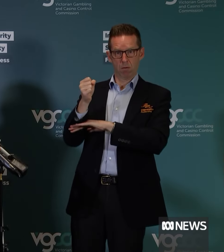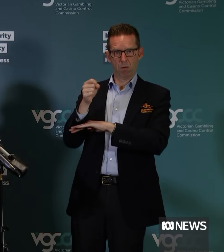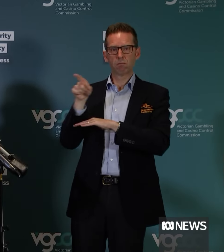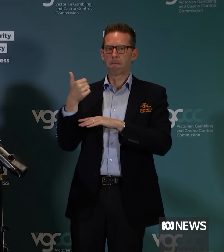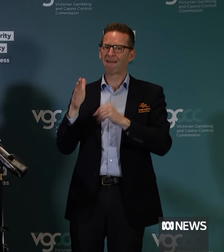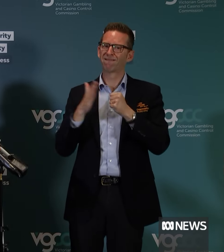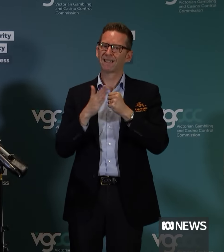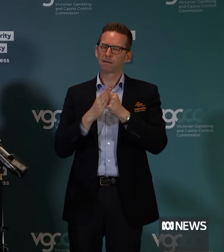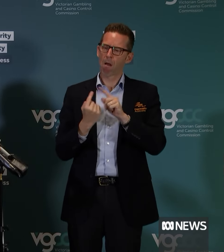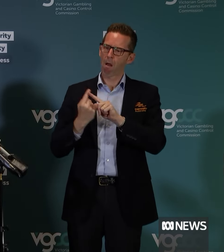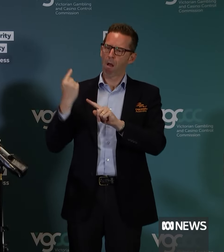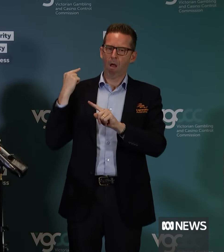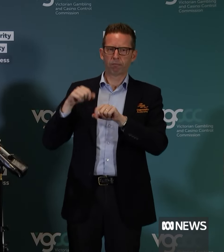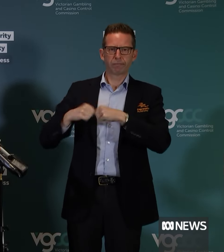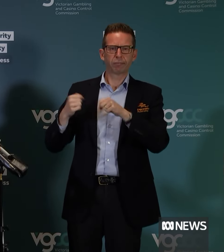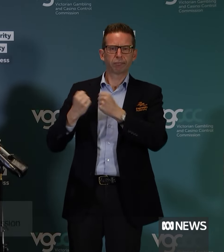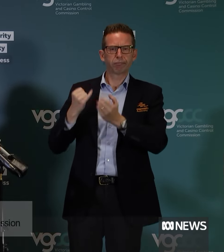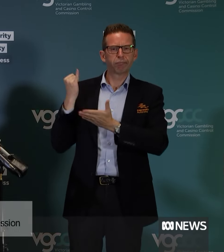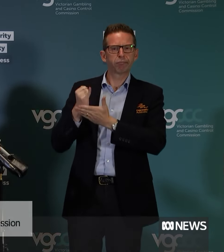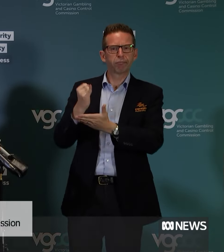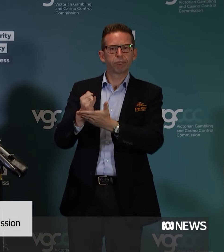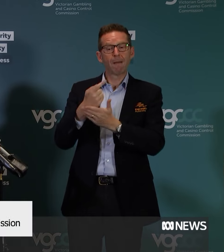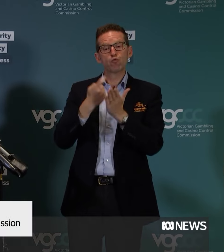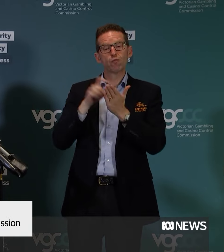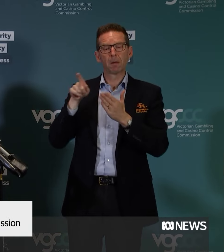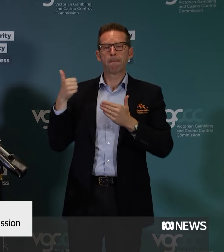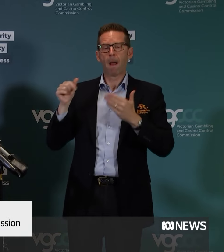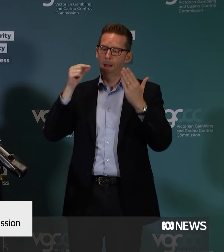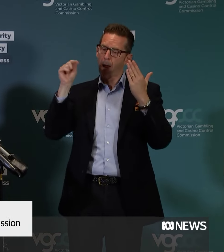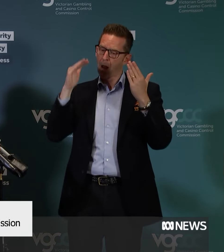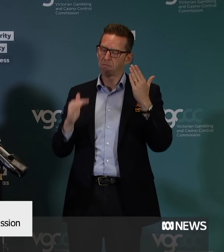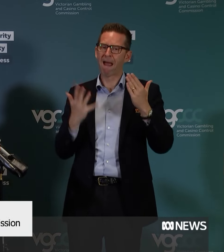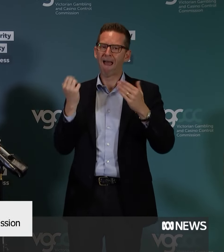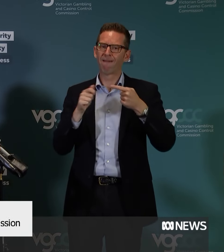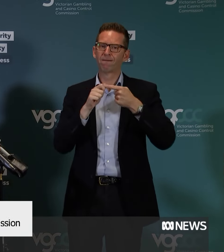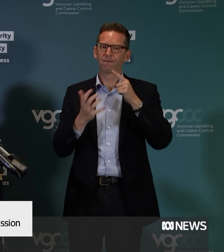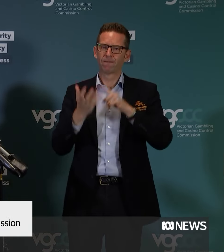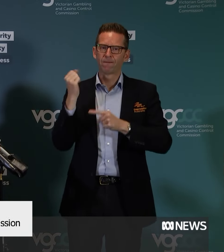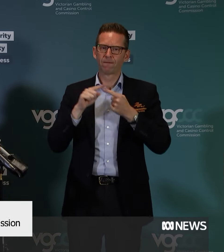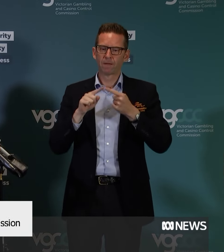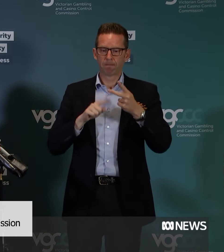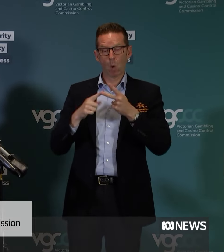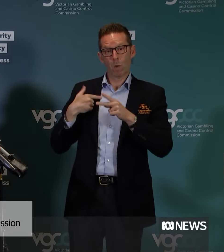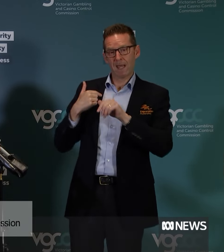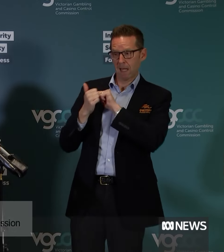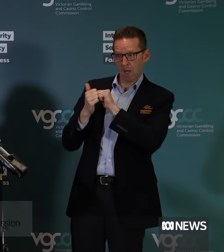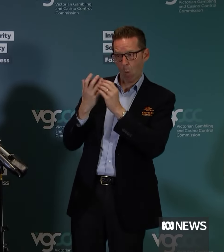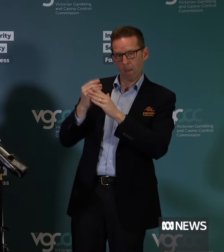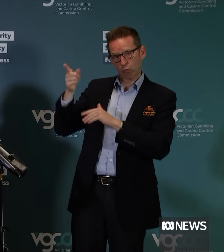addressed the systemic failings identified by the Royal Commission. Secondly, our own work with Crown Melbourne